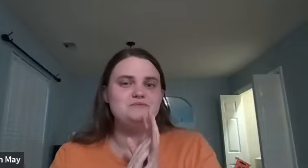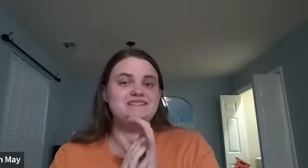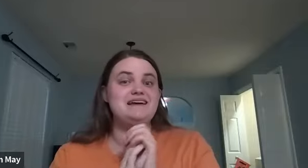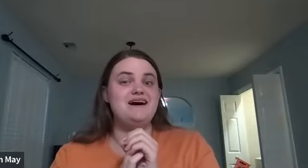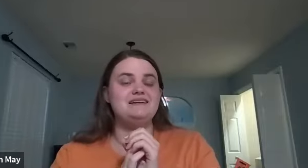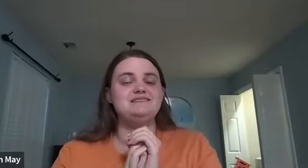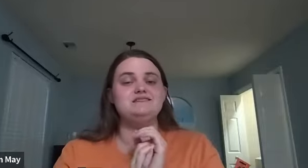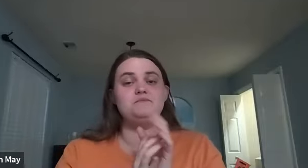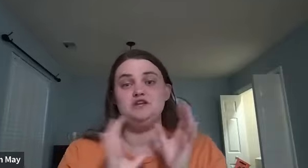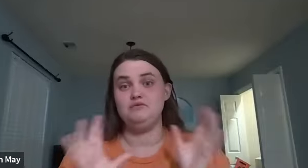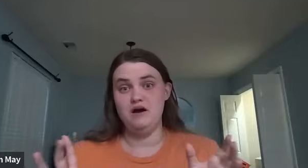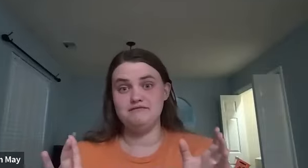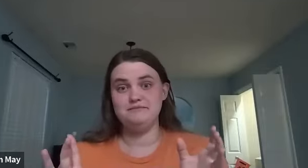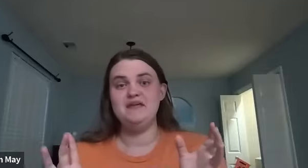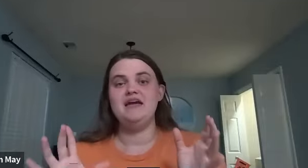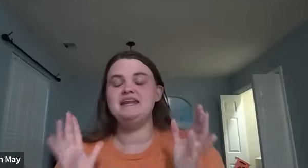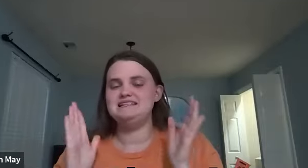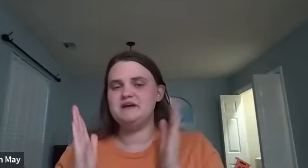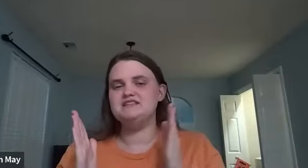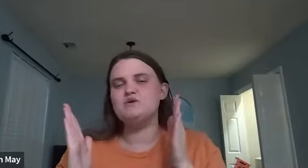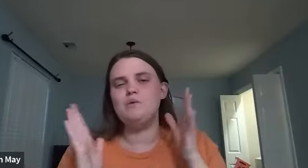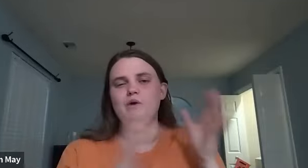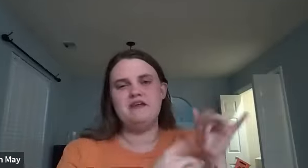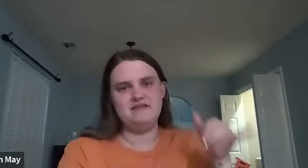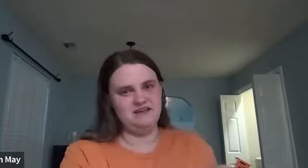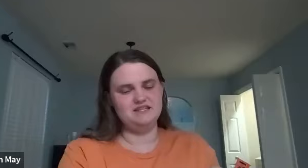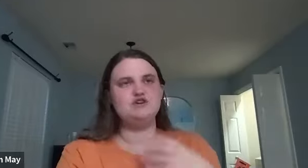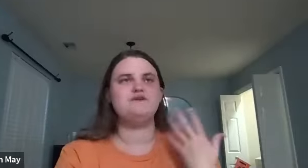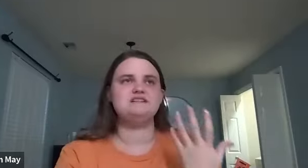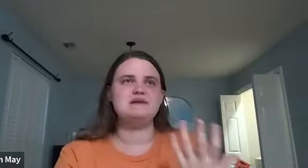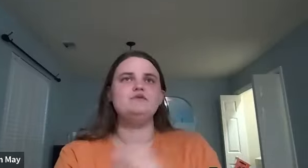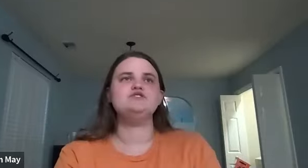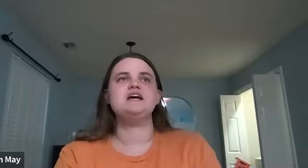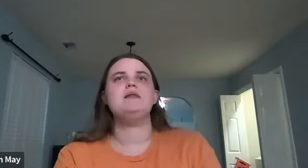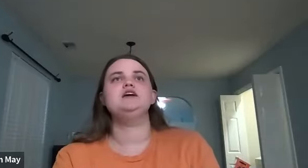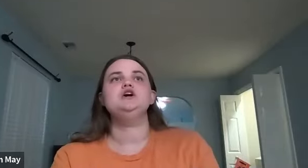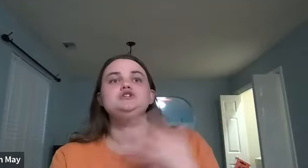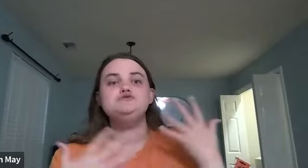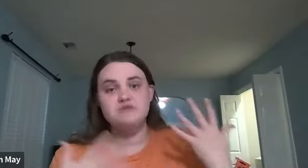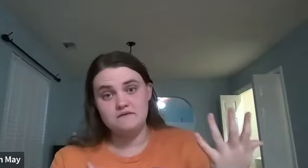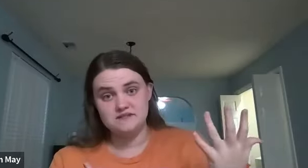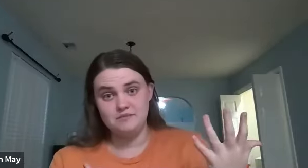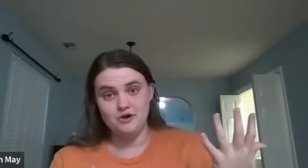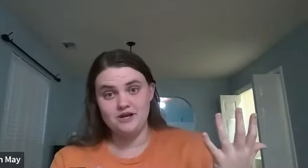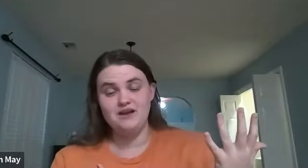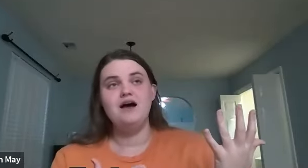would sign something you love. And it depends on what that thing is. So for example, if you're saying like you love someone,